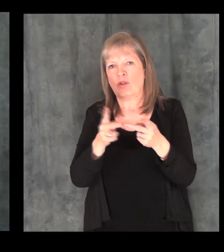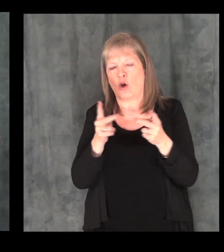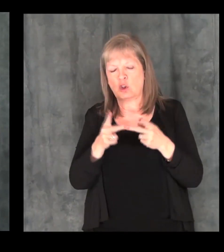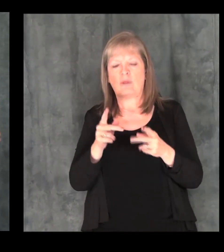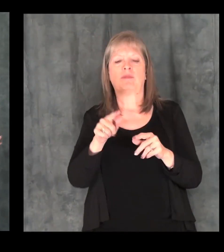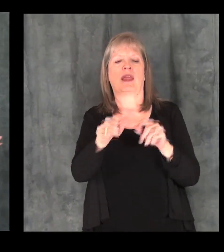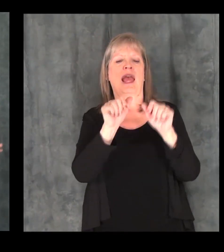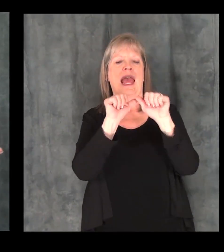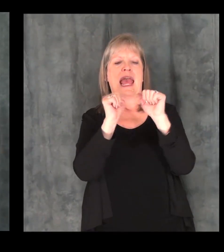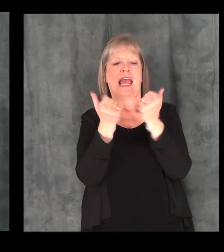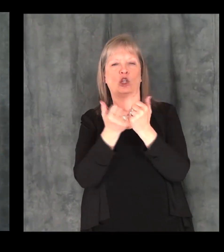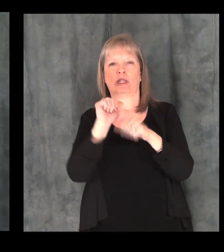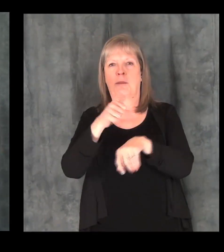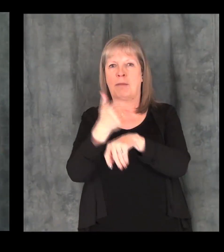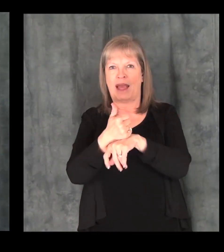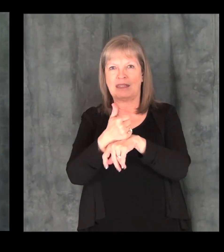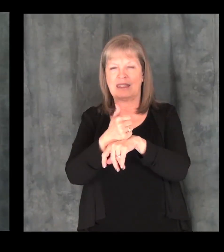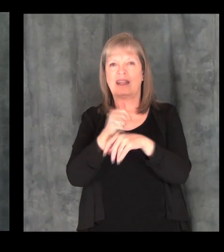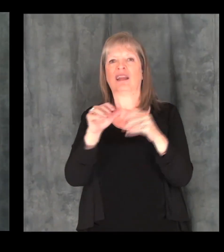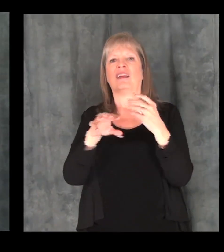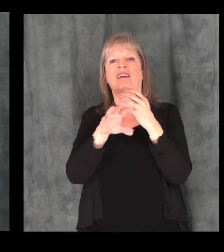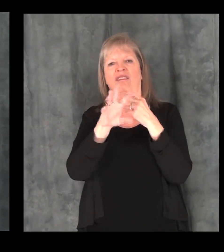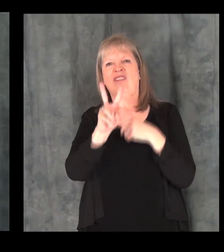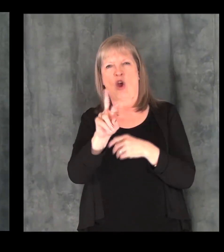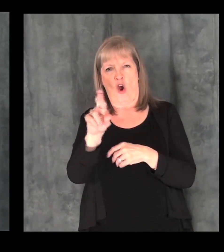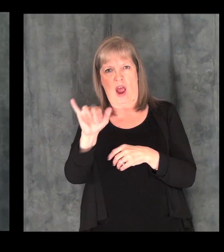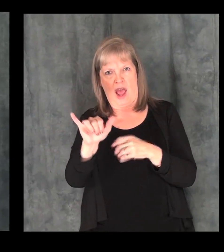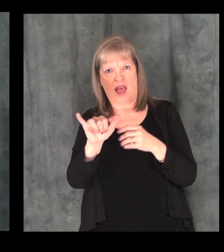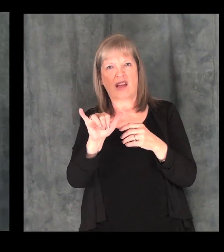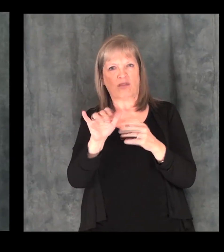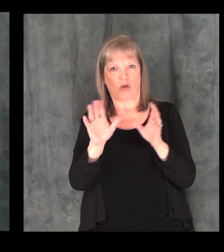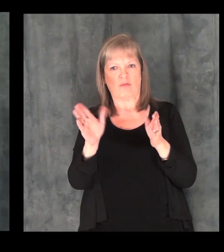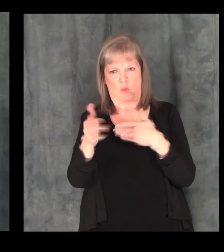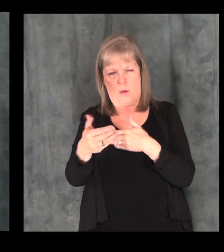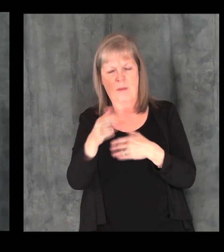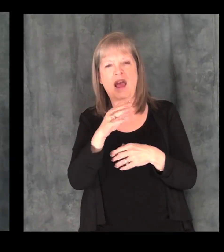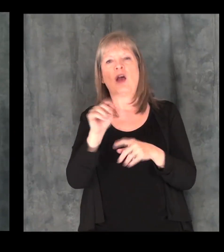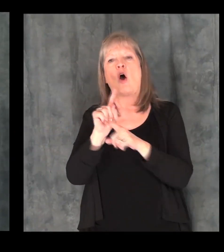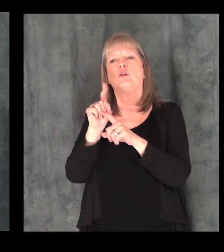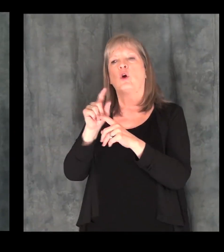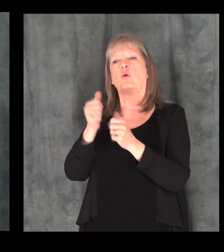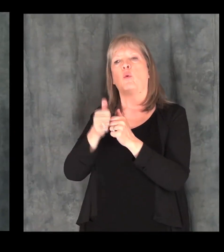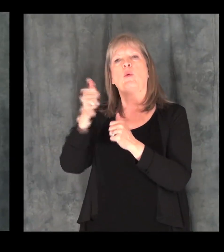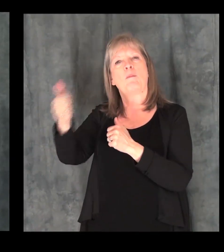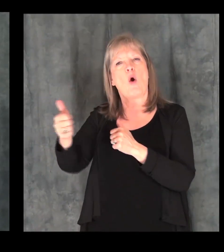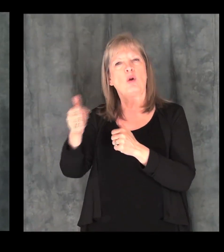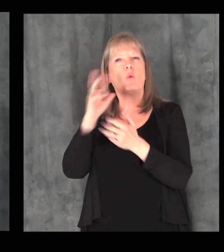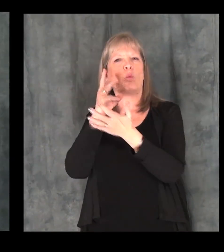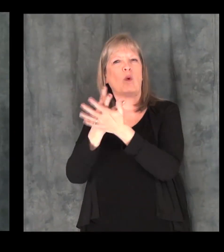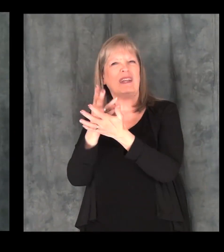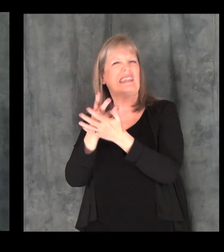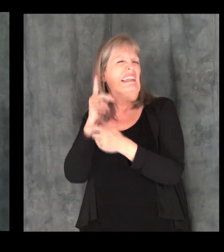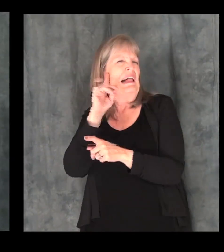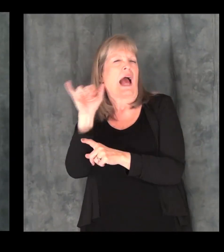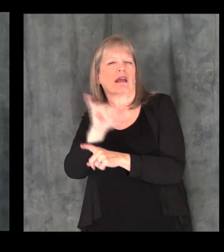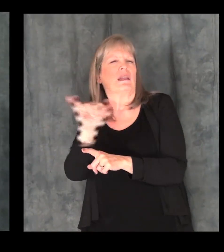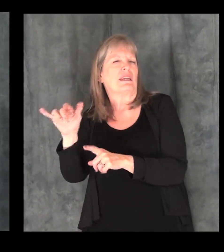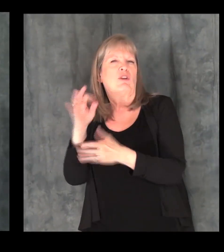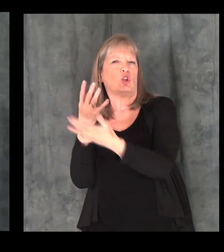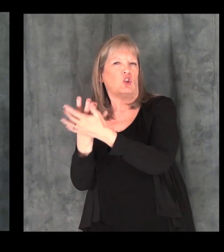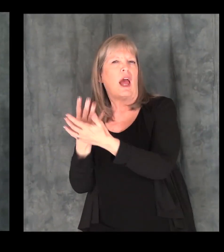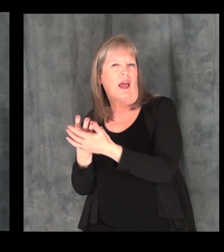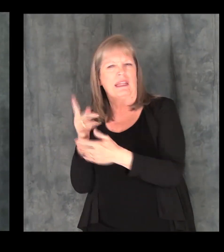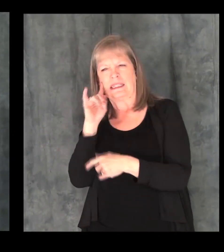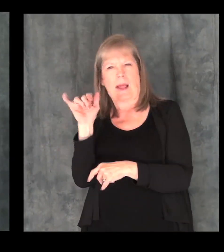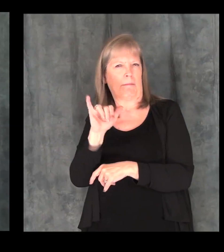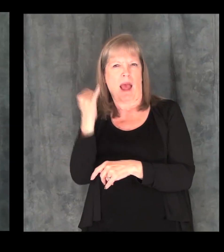remote interpreting suite, a remote witness room, and that could also double up as if it was a jail as well, because it's the same kind of conditions as what you would